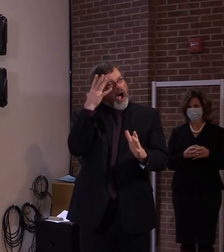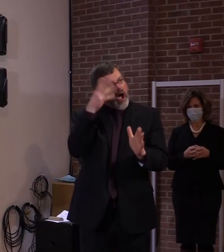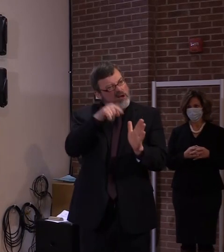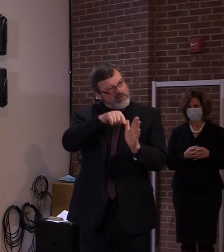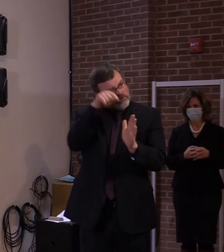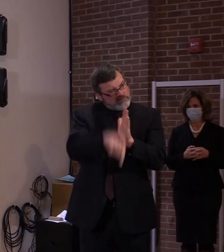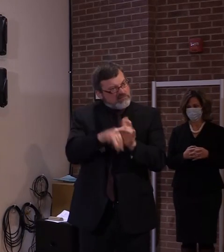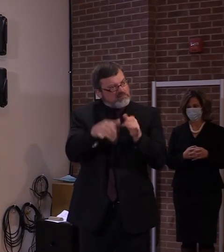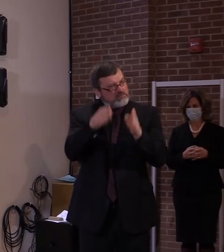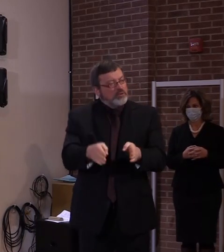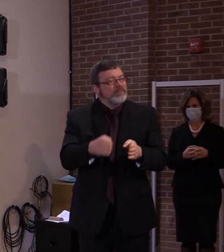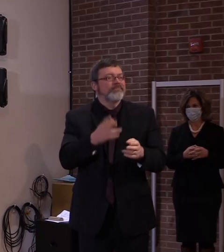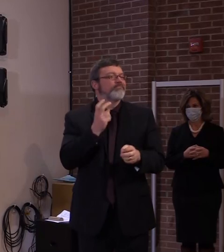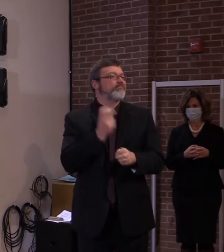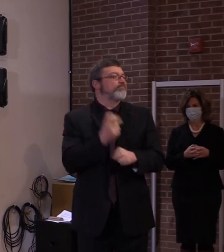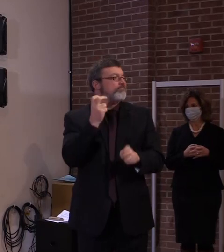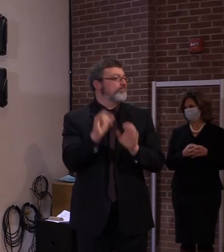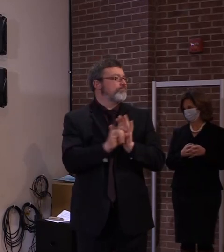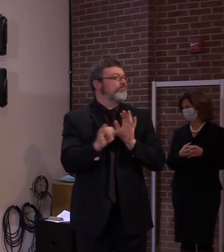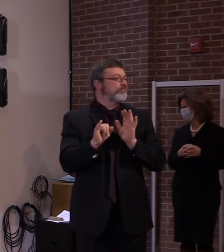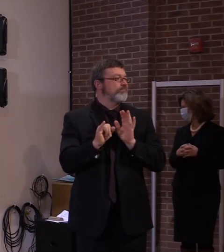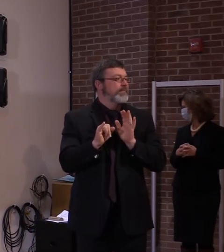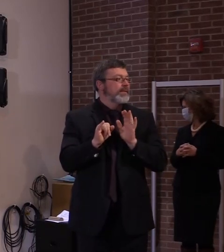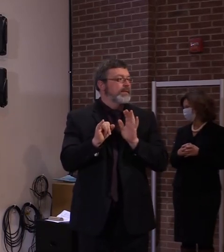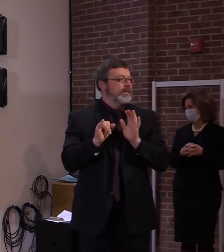I think you can take to the bank.